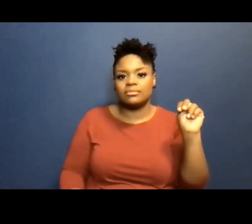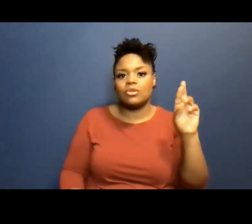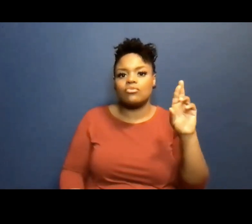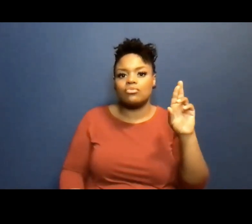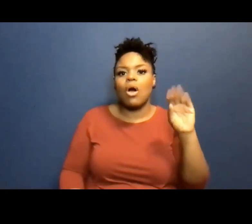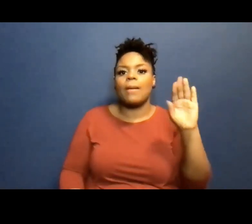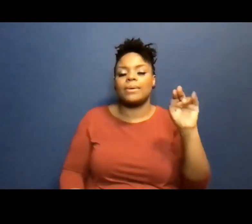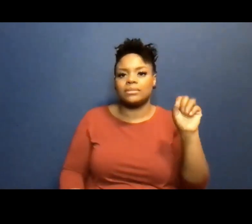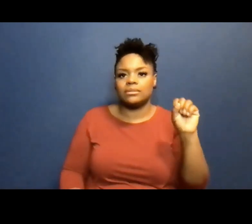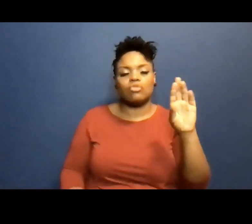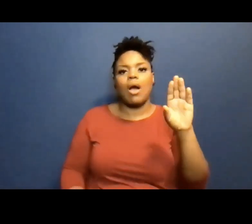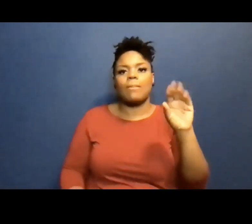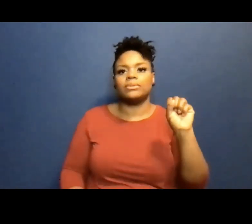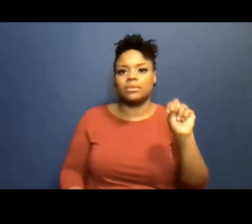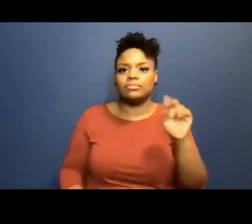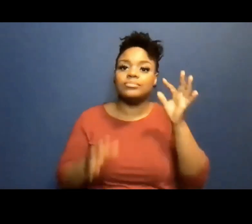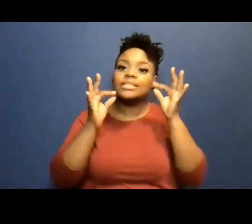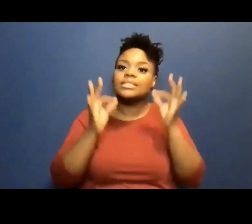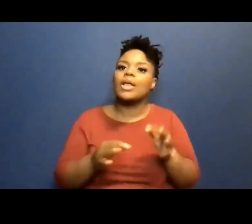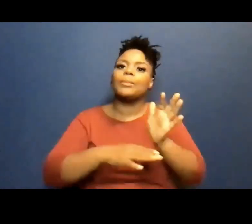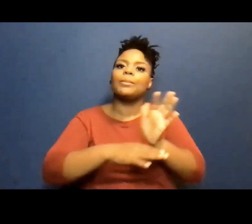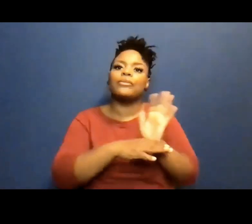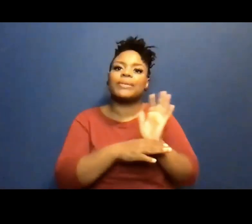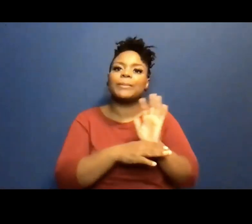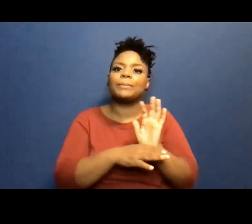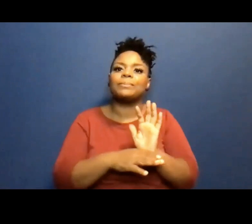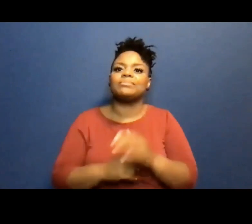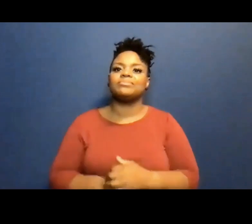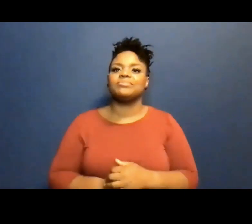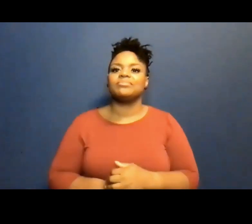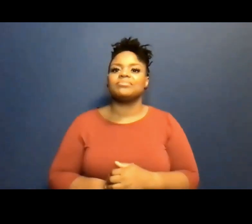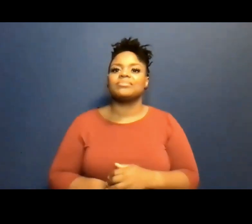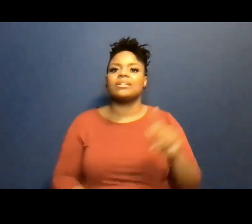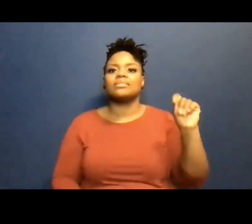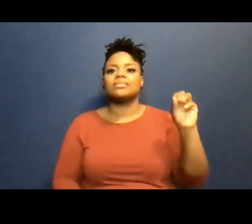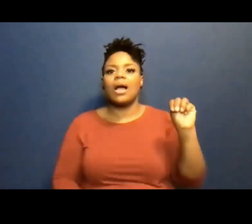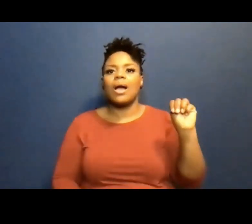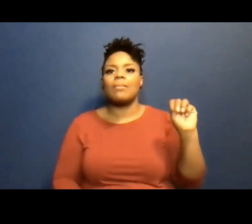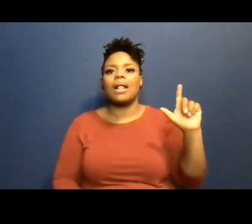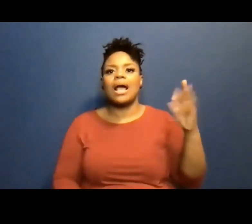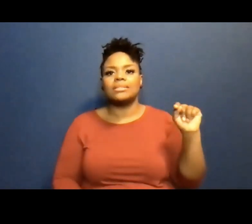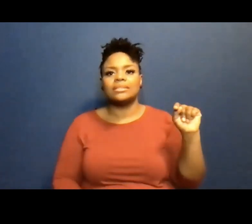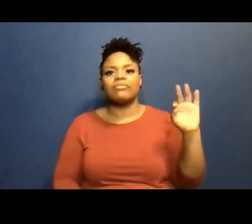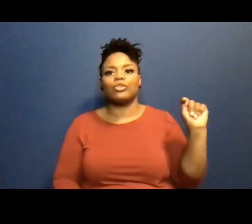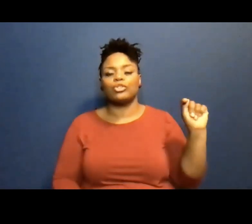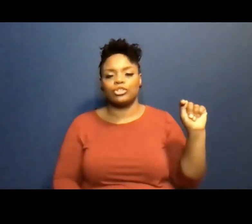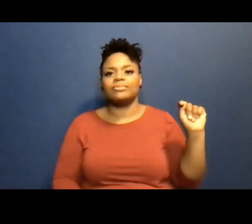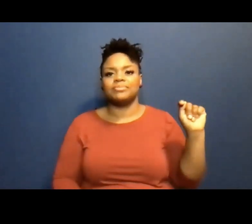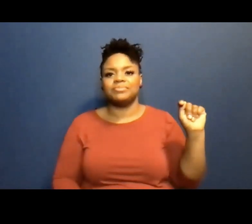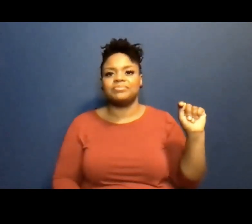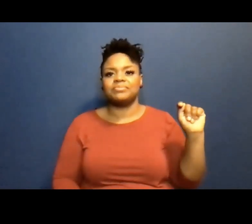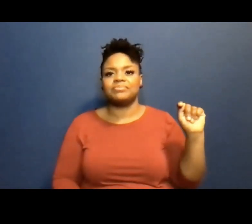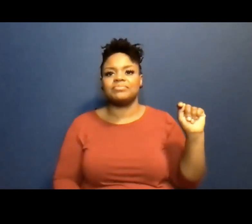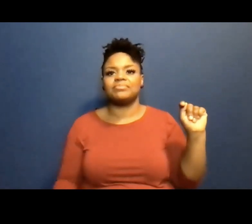just tell us a little bit about you and give us an image description of yourself. Yeah, sure. Thank you for that